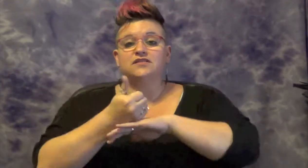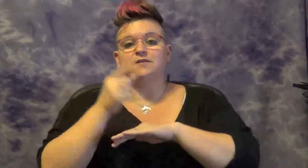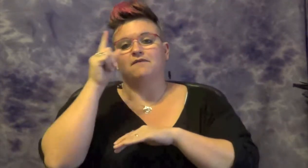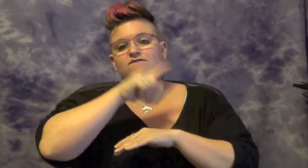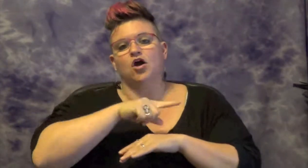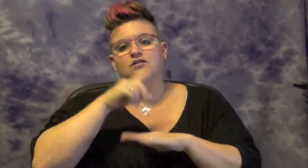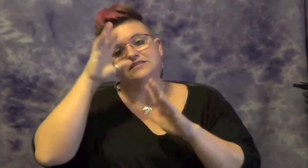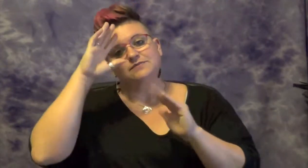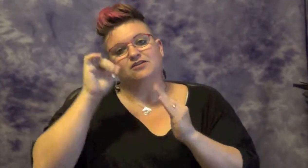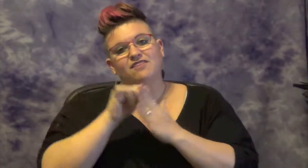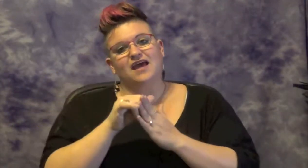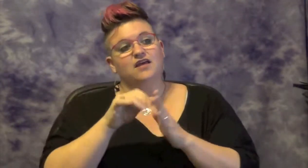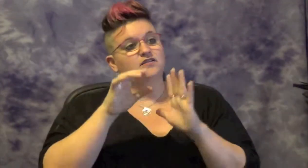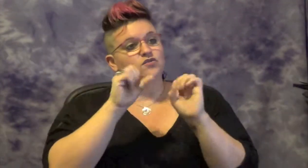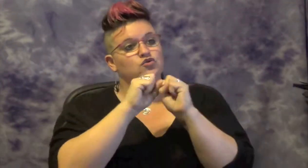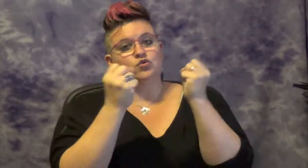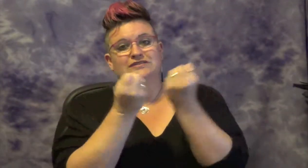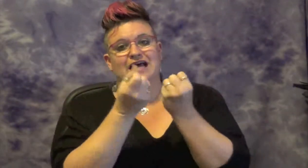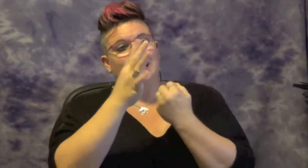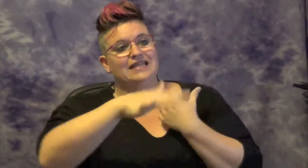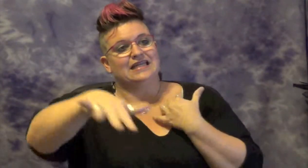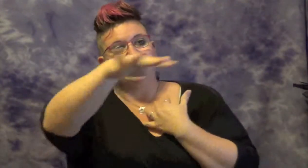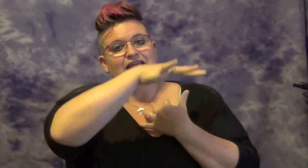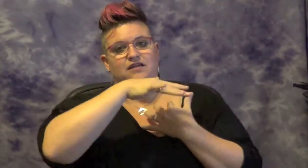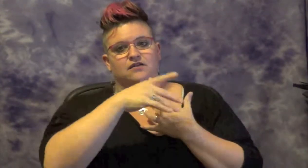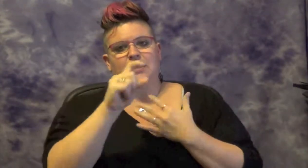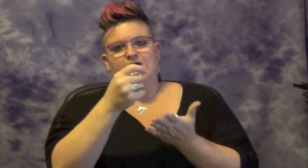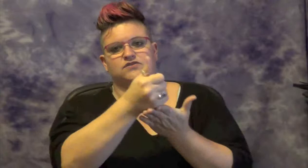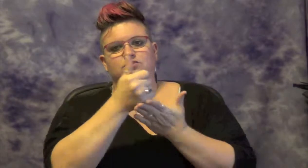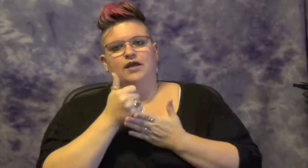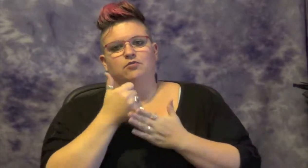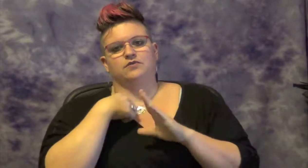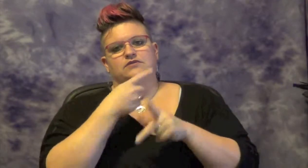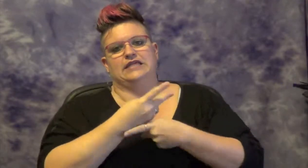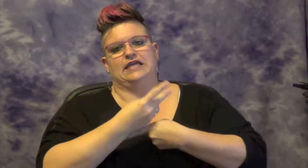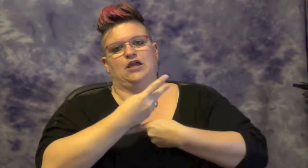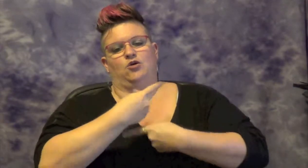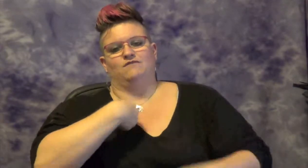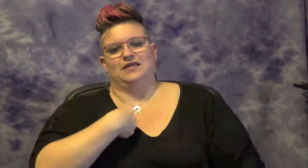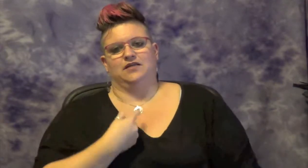behavior in our community. They also give them a false sense of